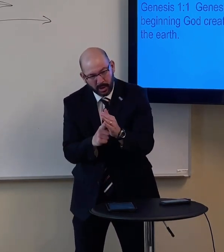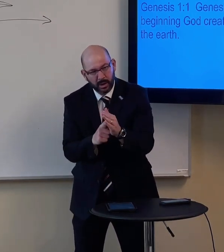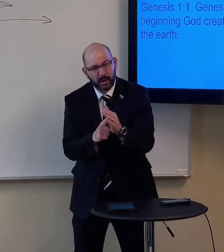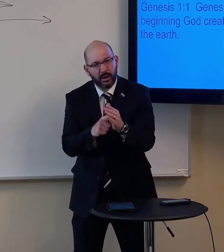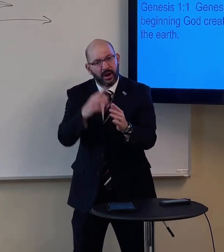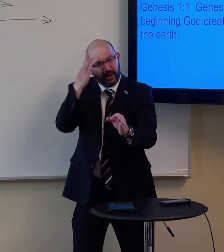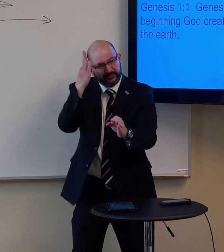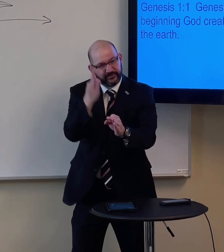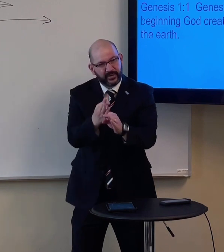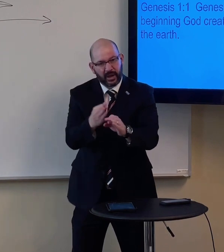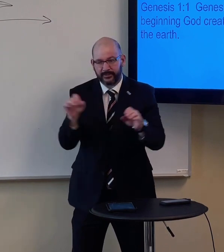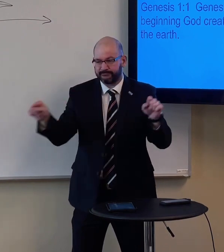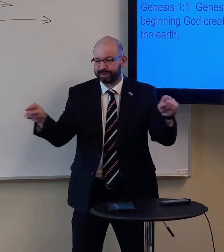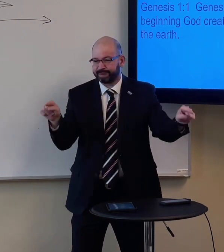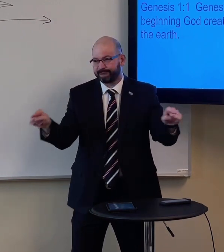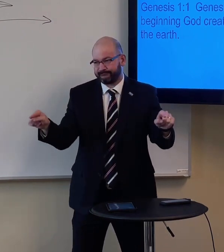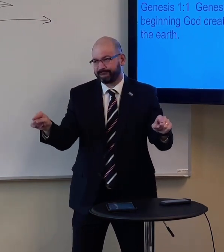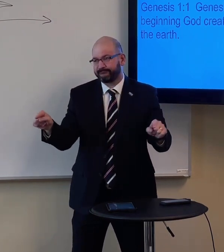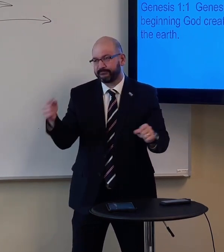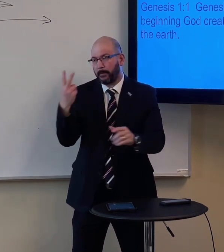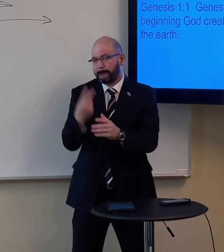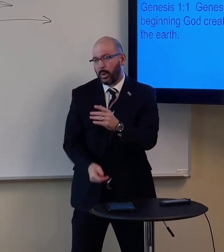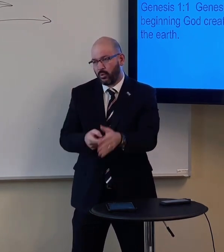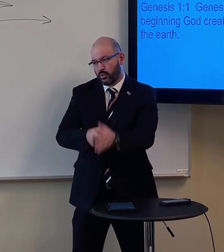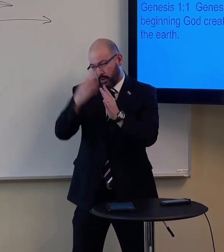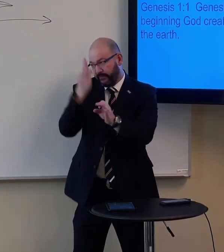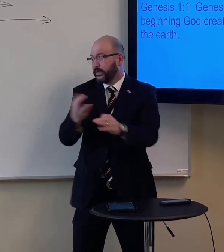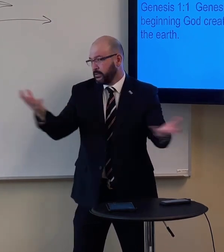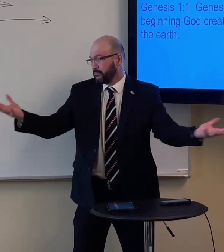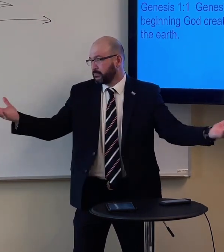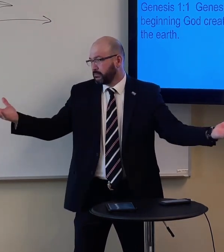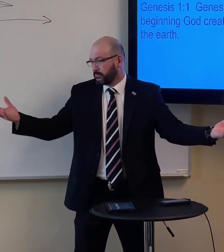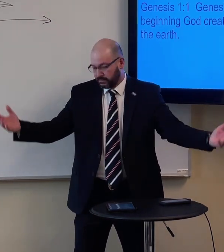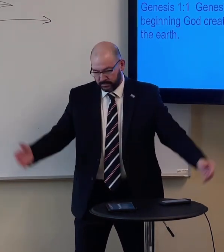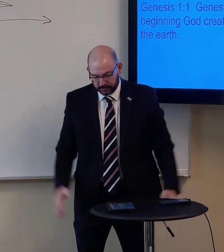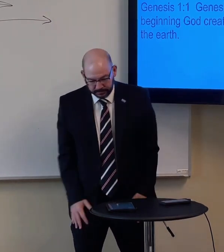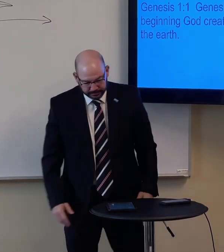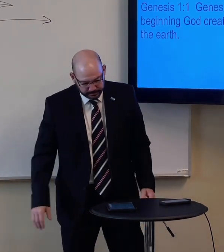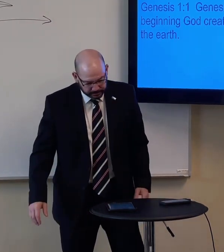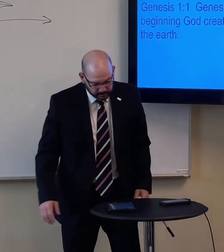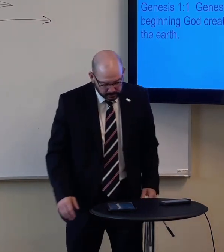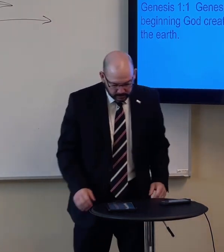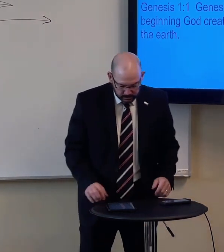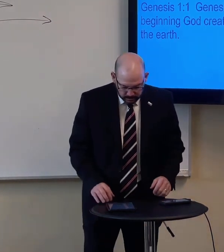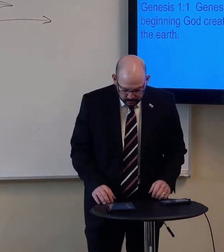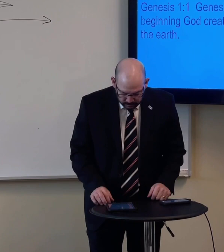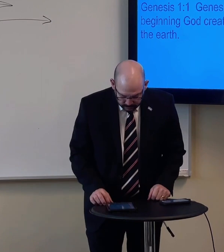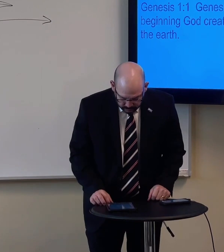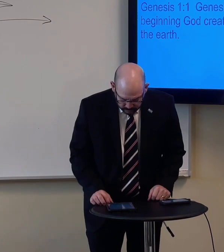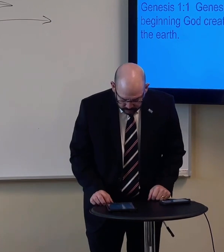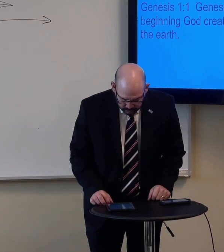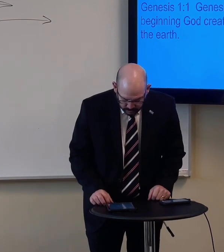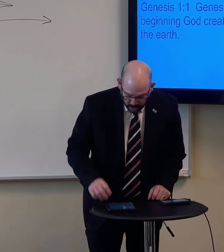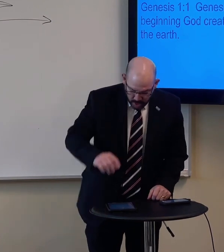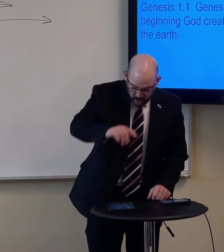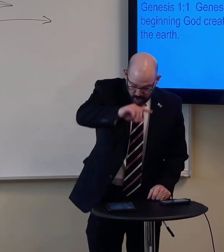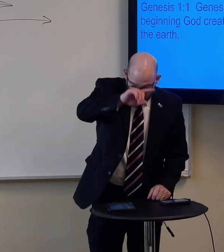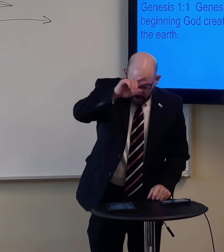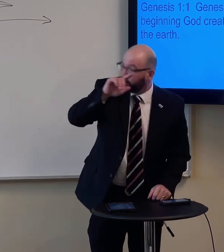It requires faith. Yeah. Both require faith. Here's a question in the room. Lendra has